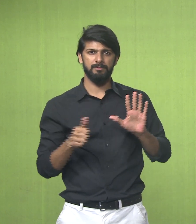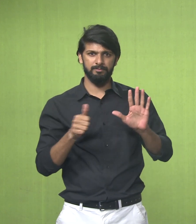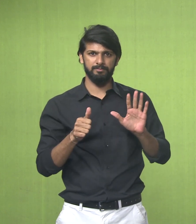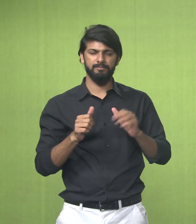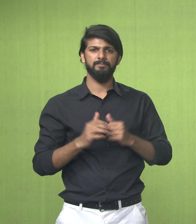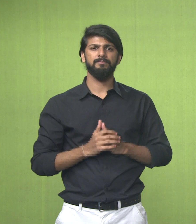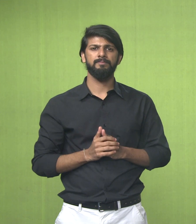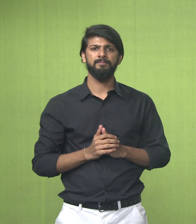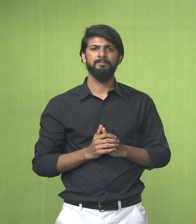Answer number six,